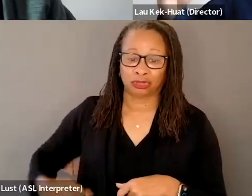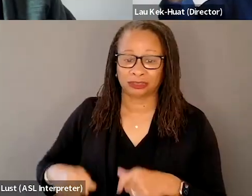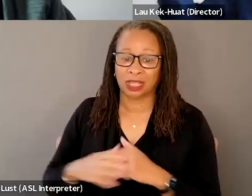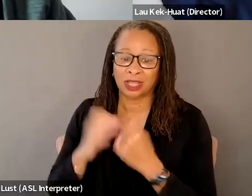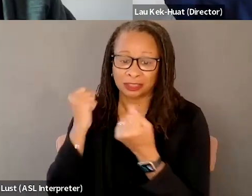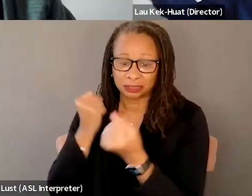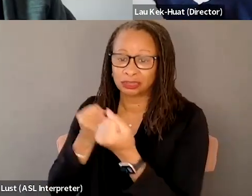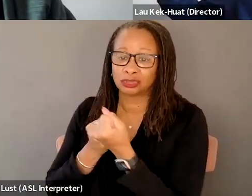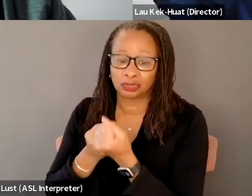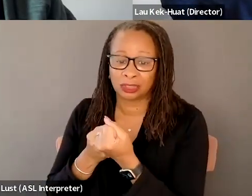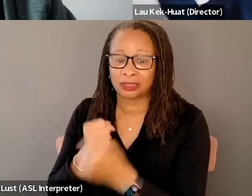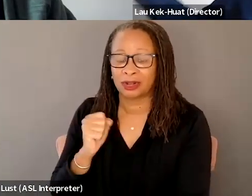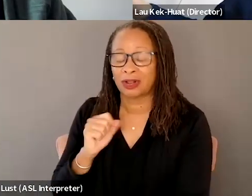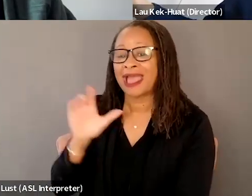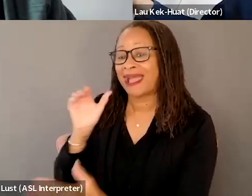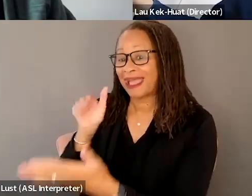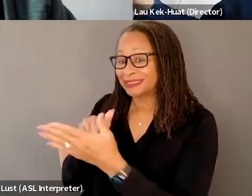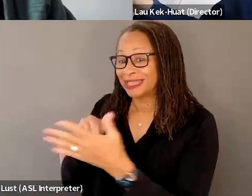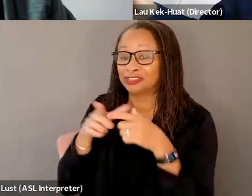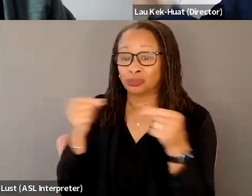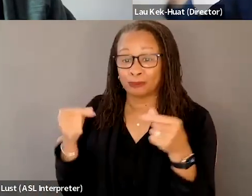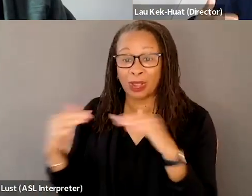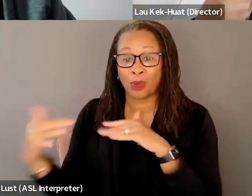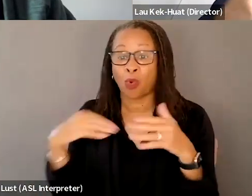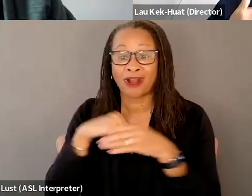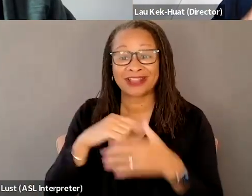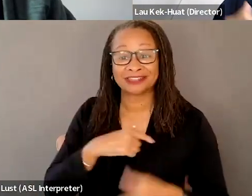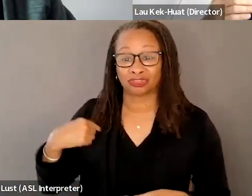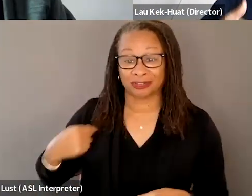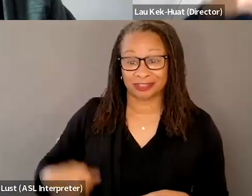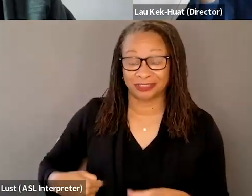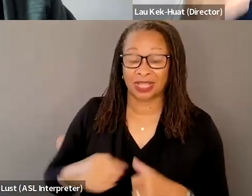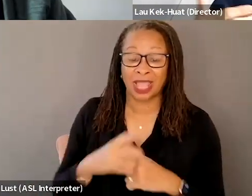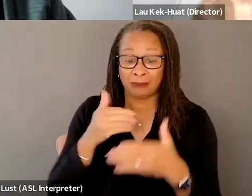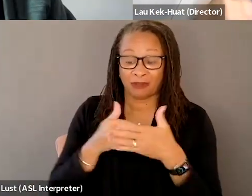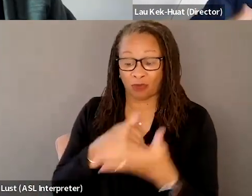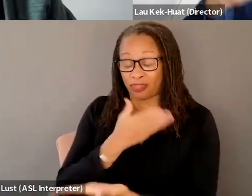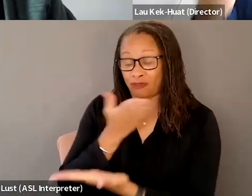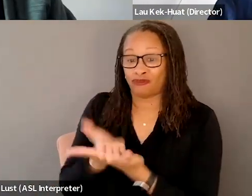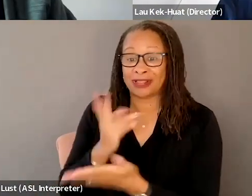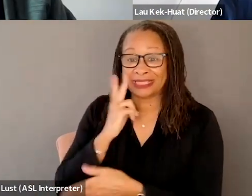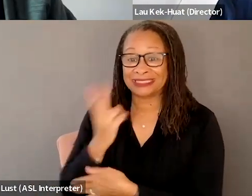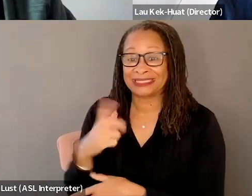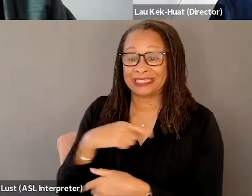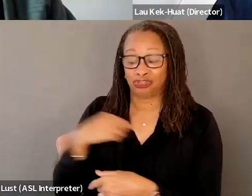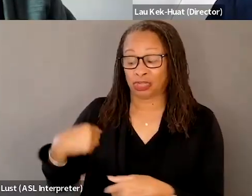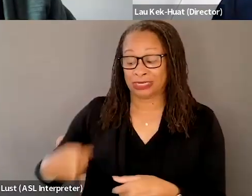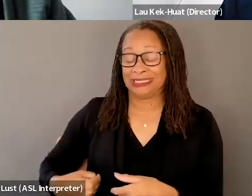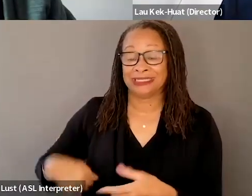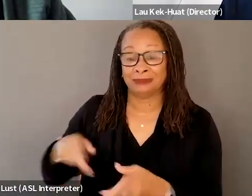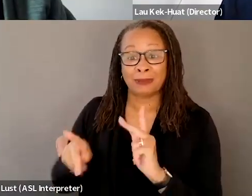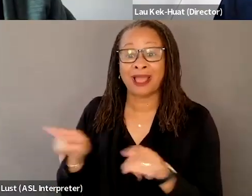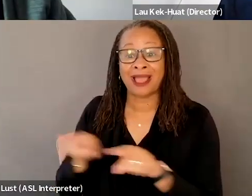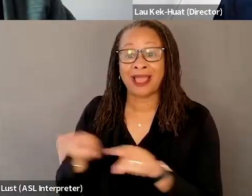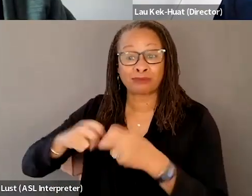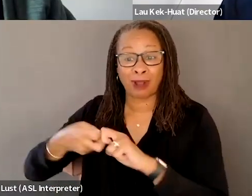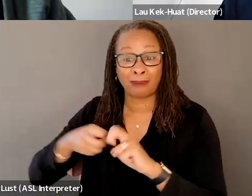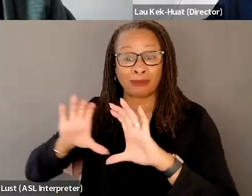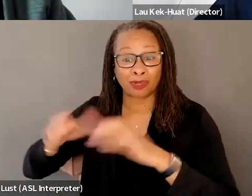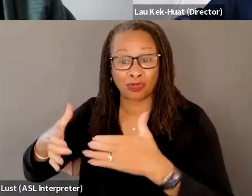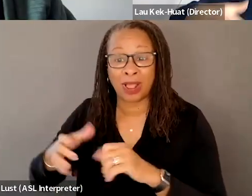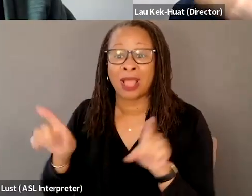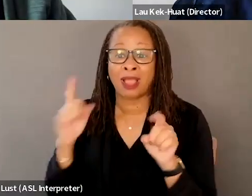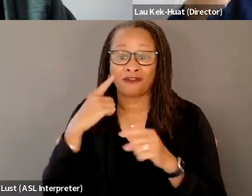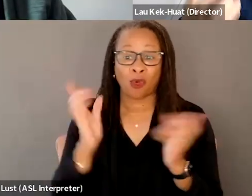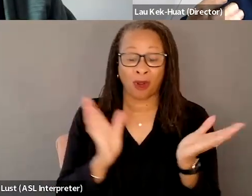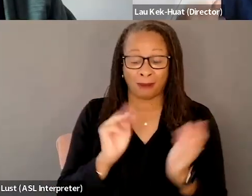support the anti-Japan war in China. So before they came, they already see Chinese as troublemaker. But for Malay, they